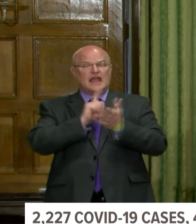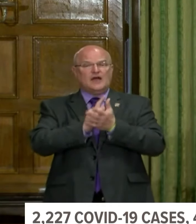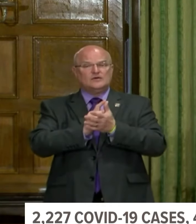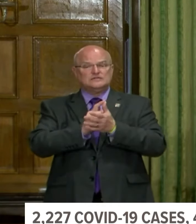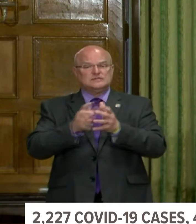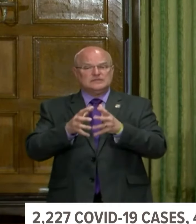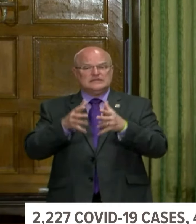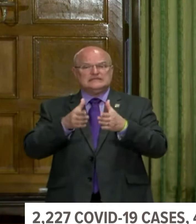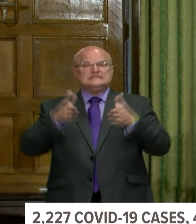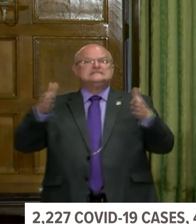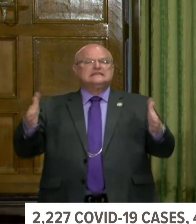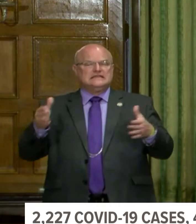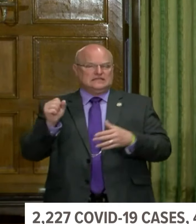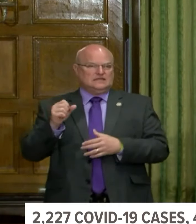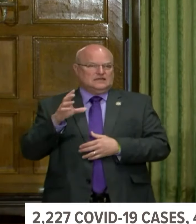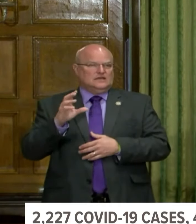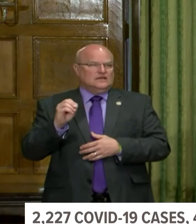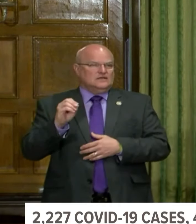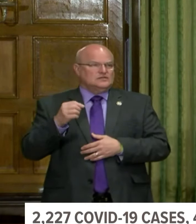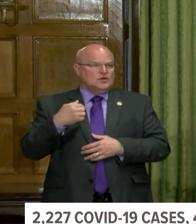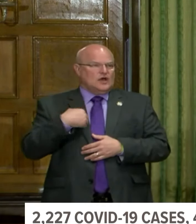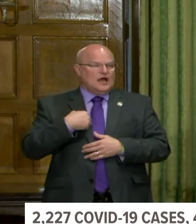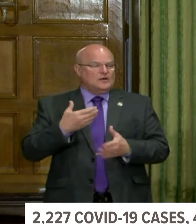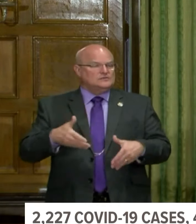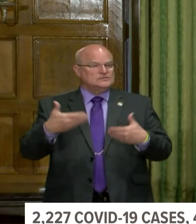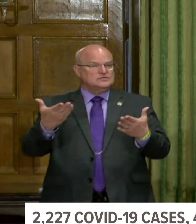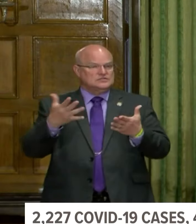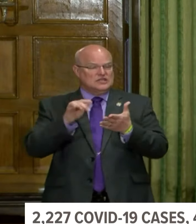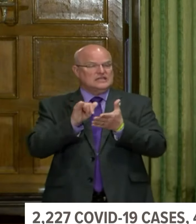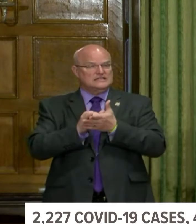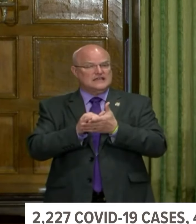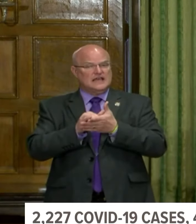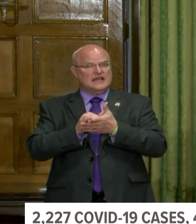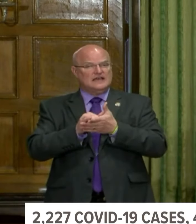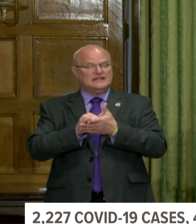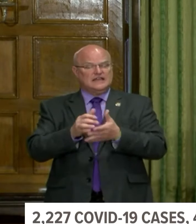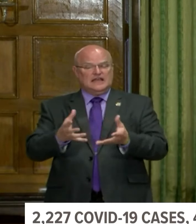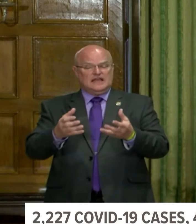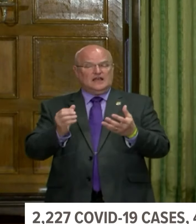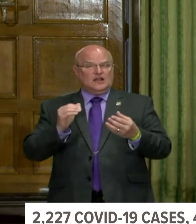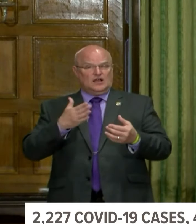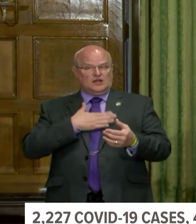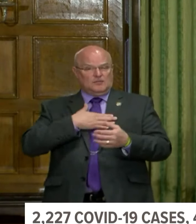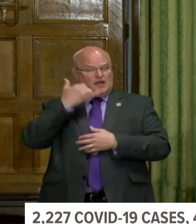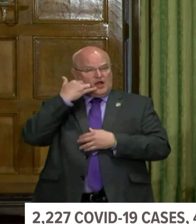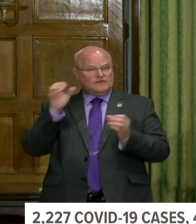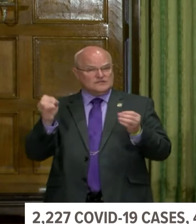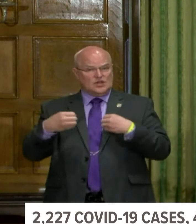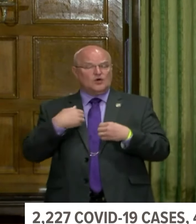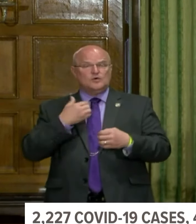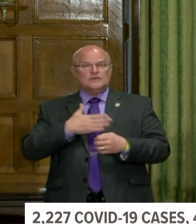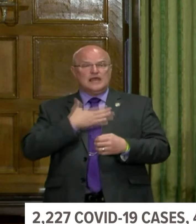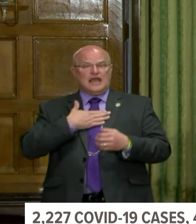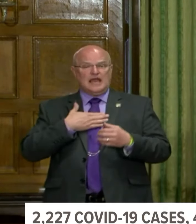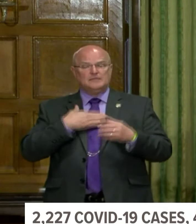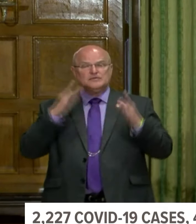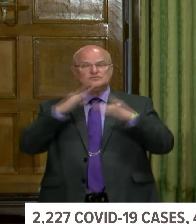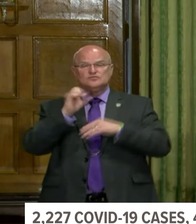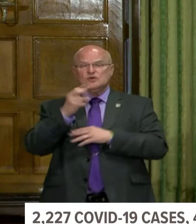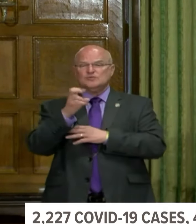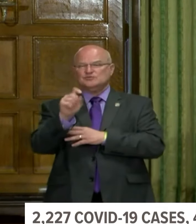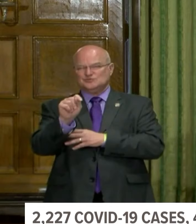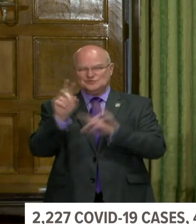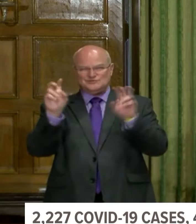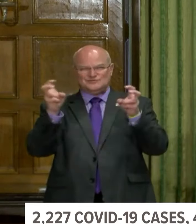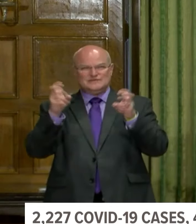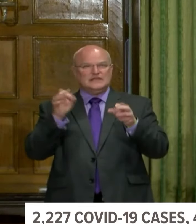been extended, so I would suggest that they give our office a call. We'll be glad to troubleshoot it for